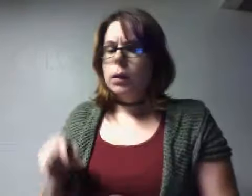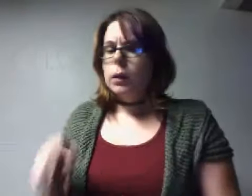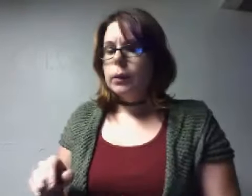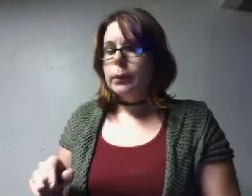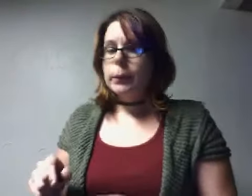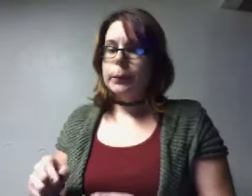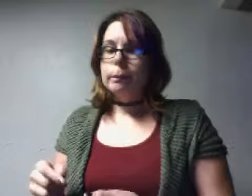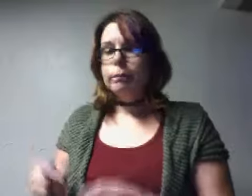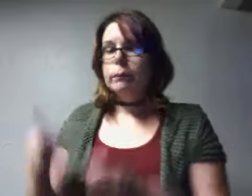it doesn't really matter. So